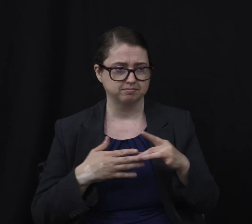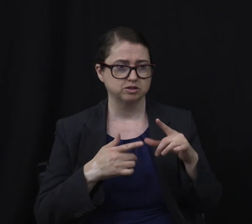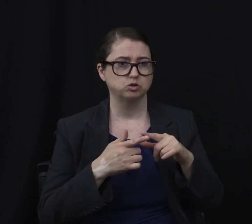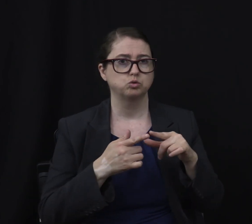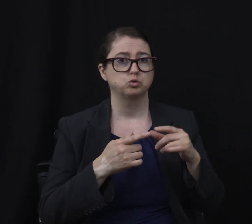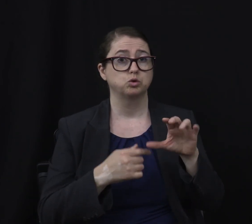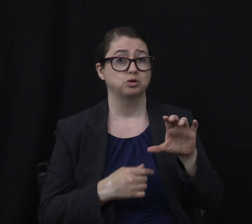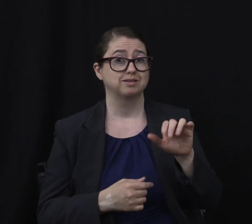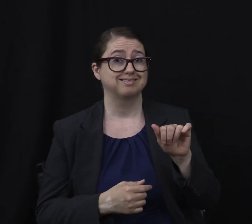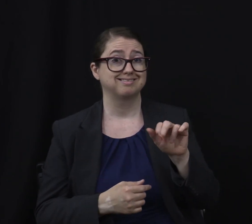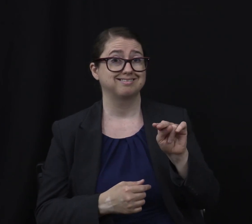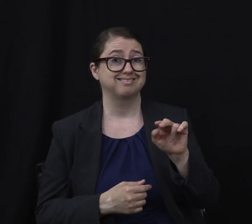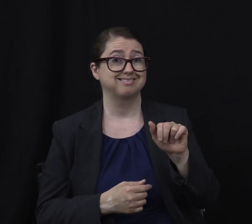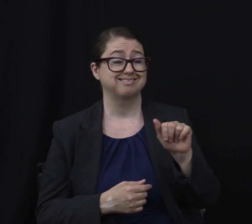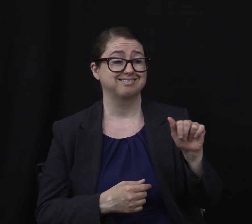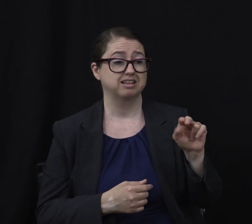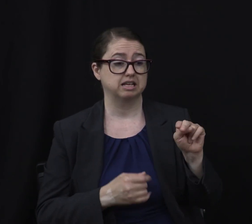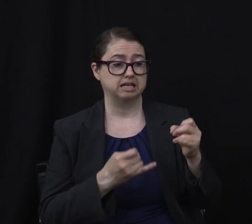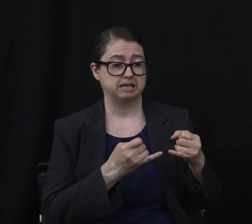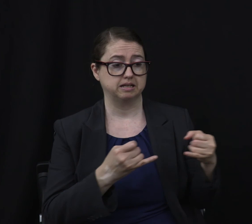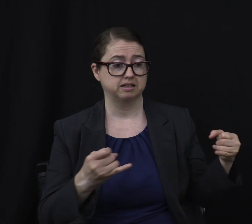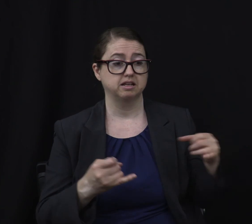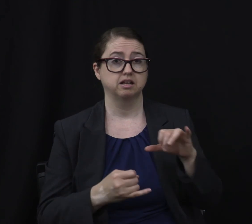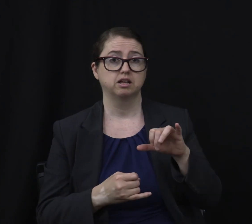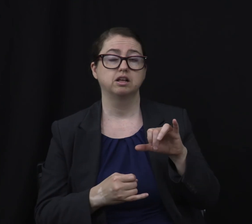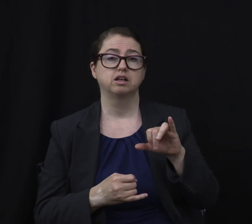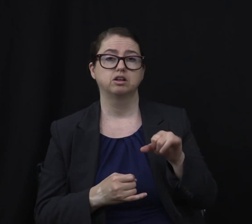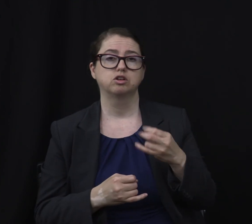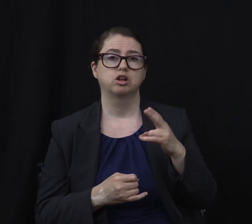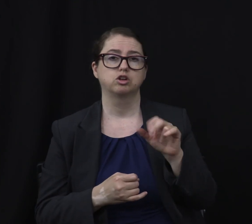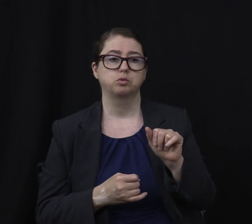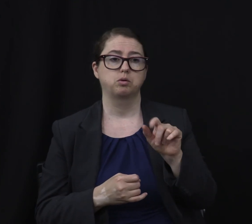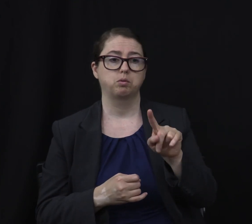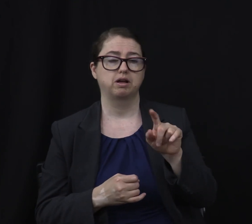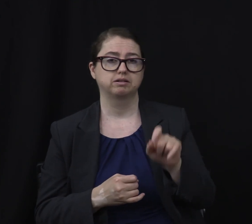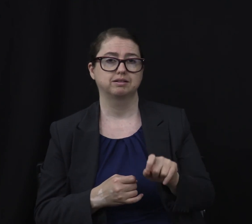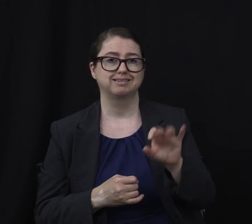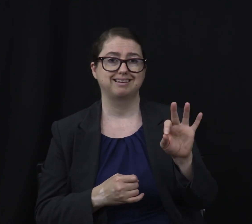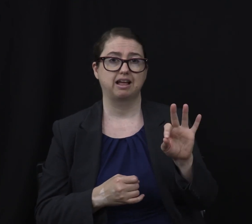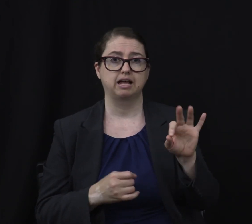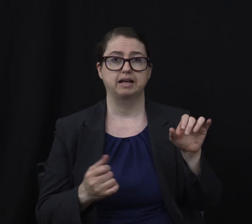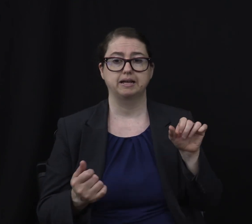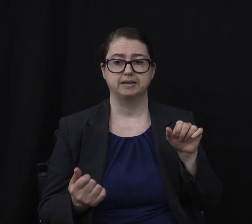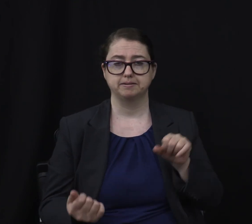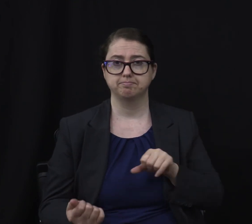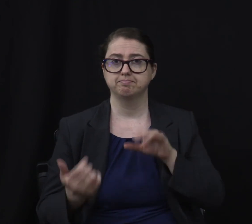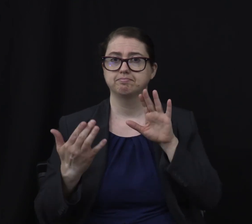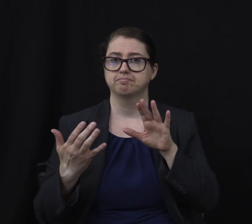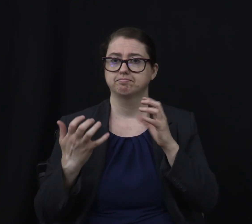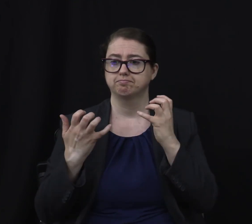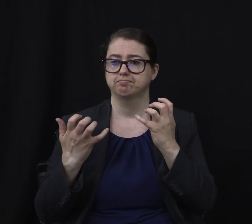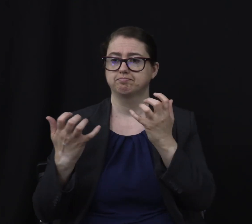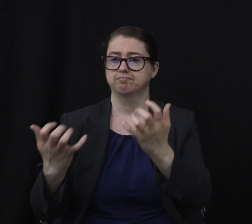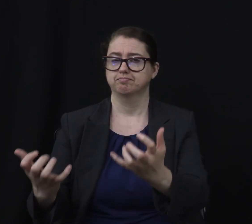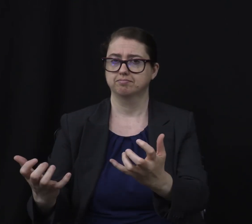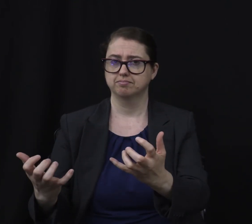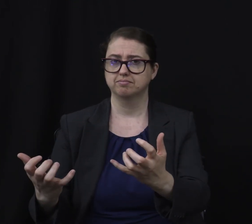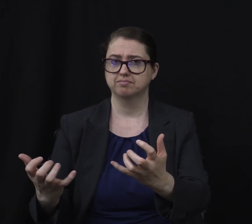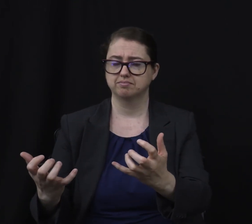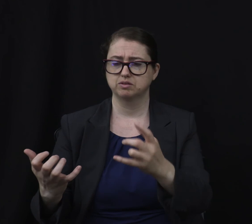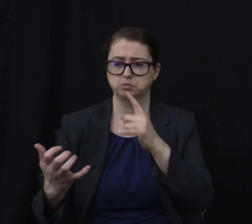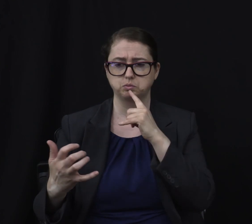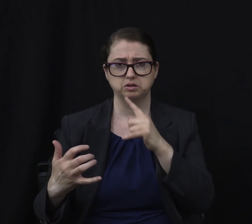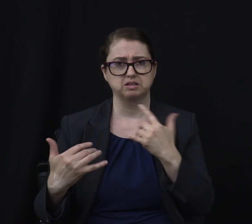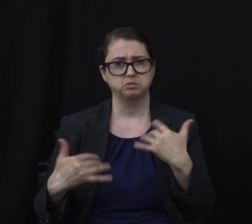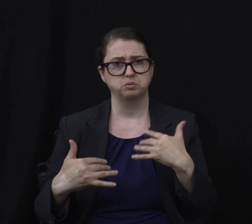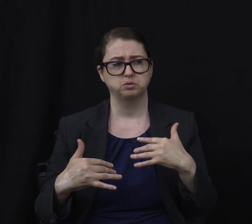verse 9, he stands before his people now, daunted at what lays before them, the great walls of